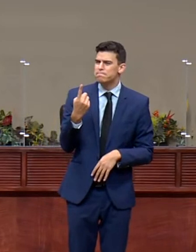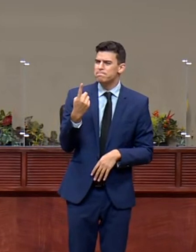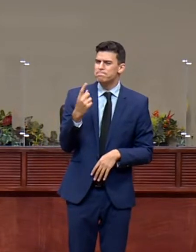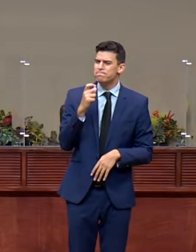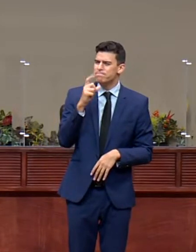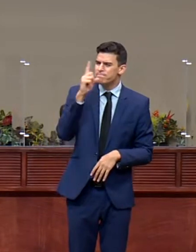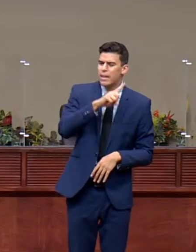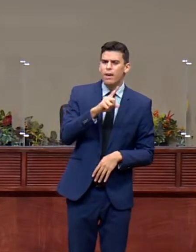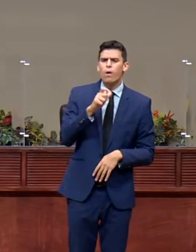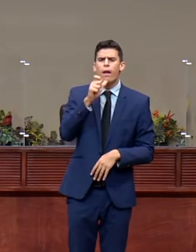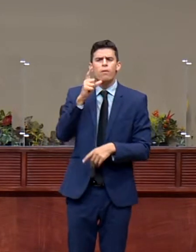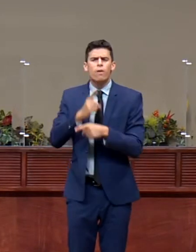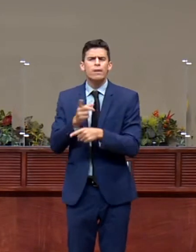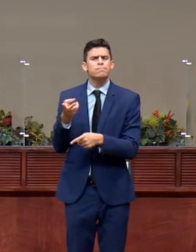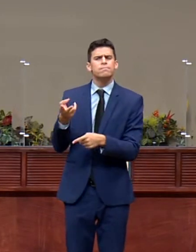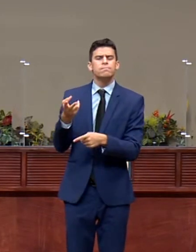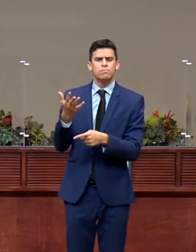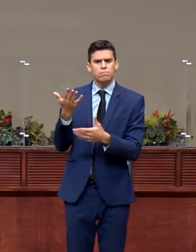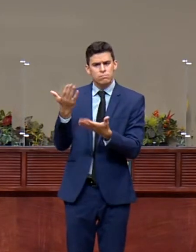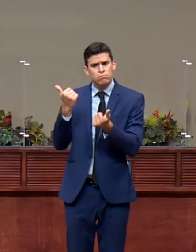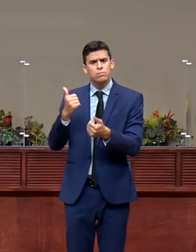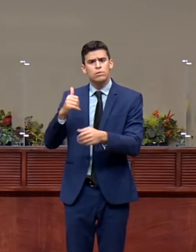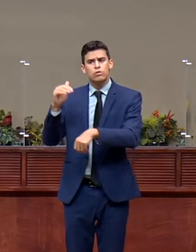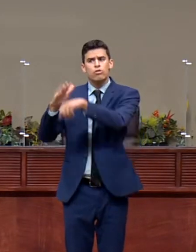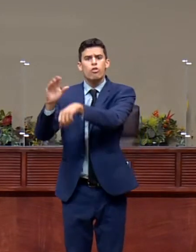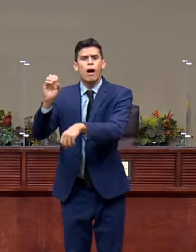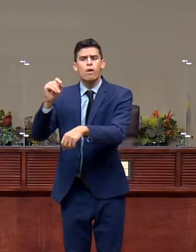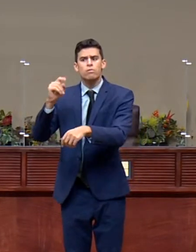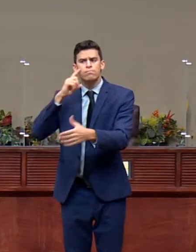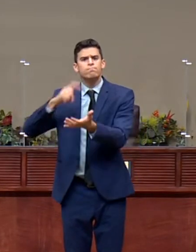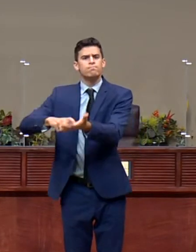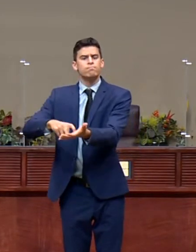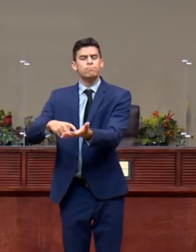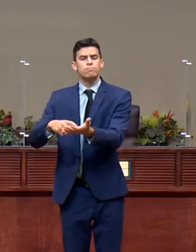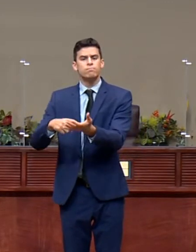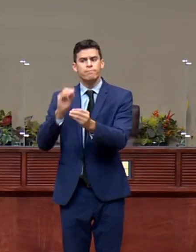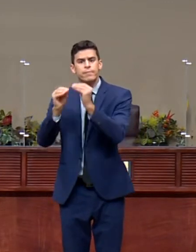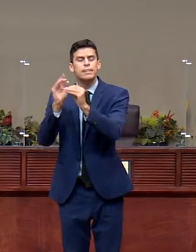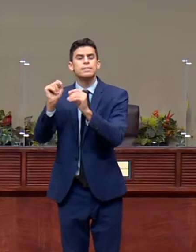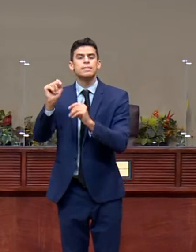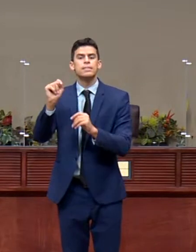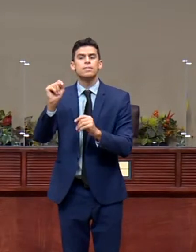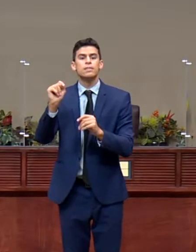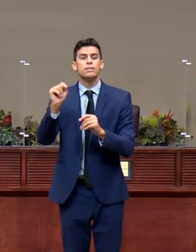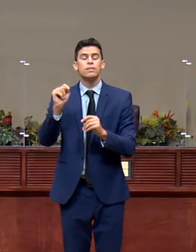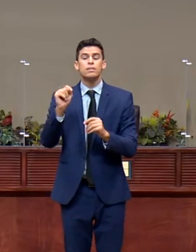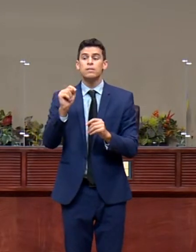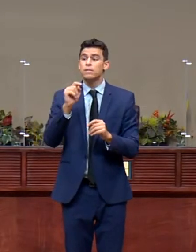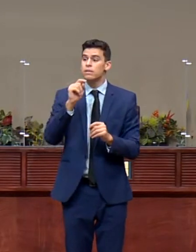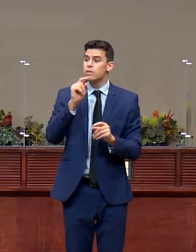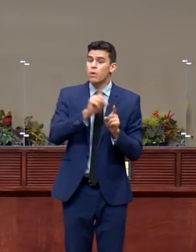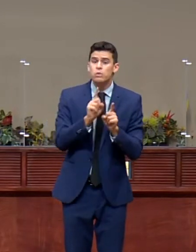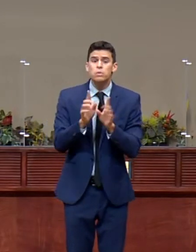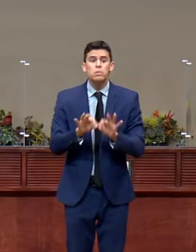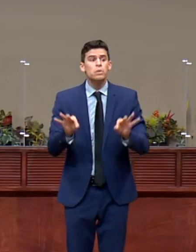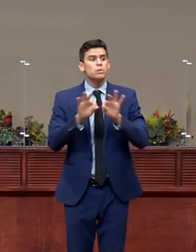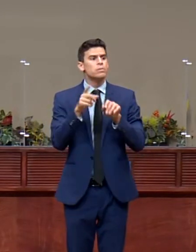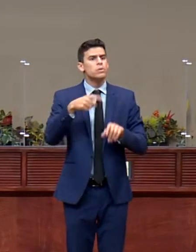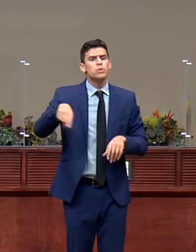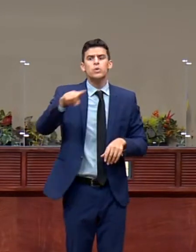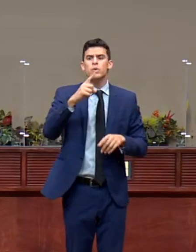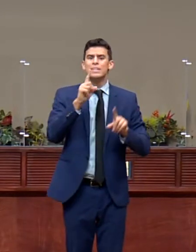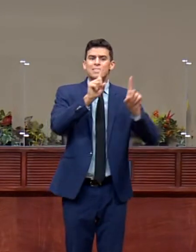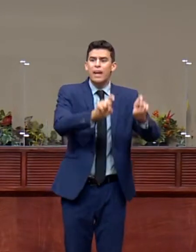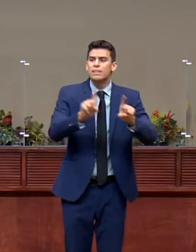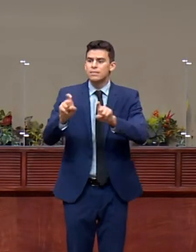Get tested. All of us should get tested. Because if we can't use some of the other tools available to us,